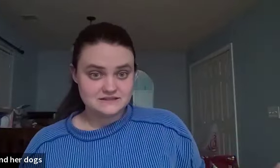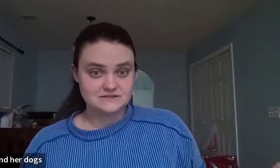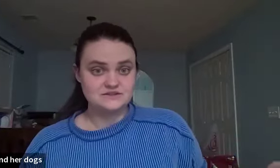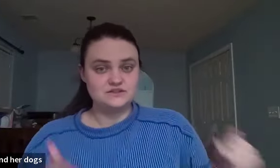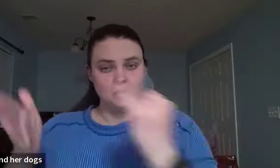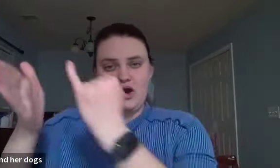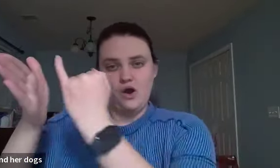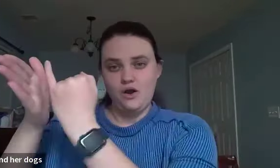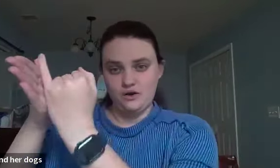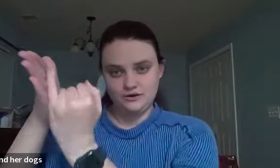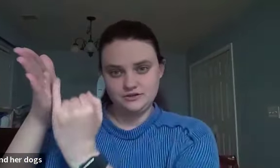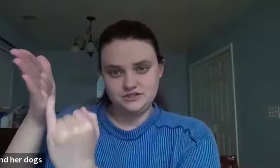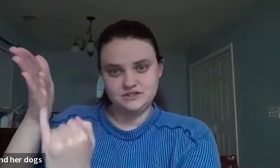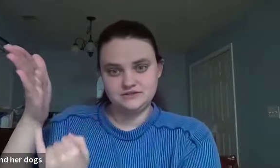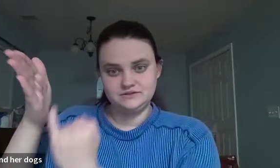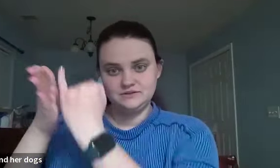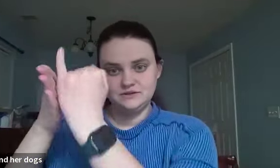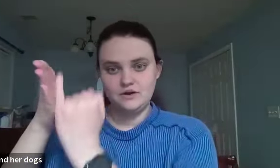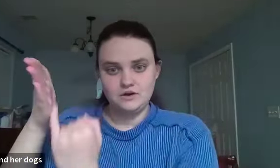artist. So art